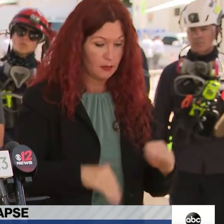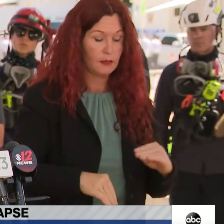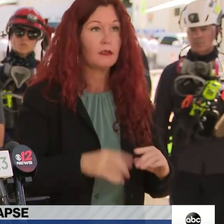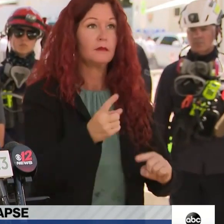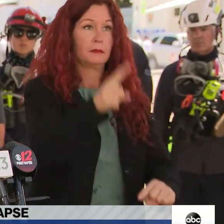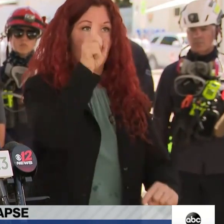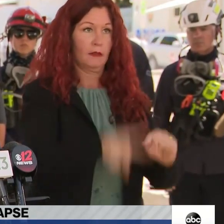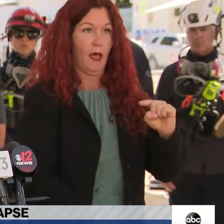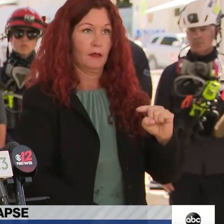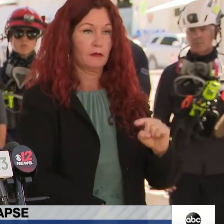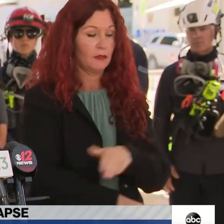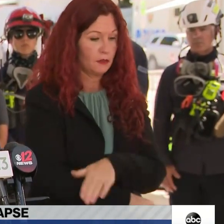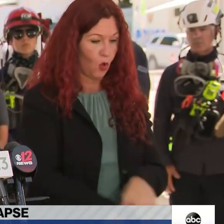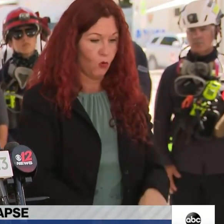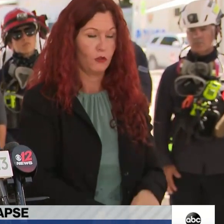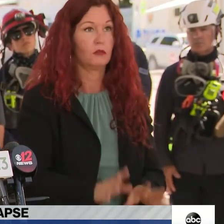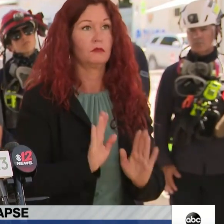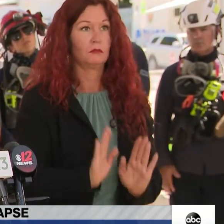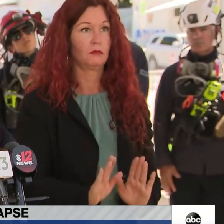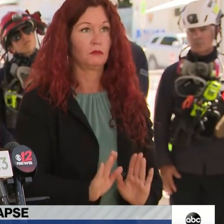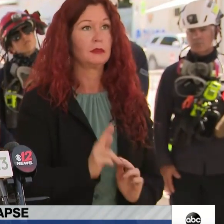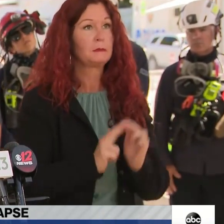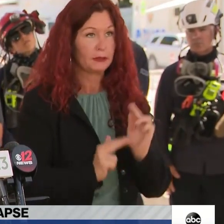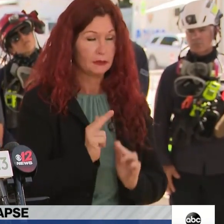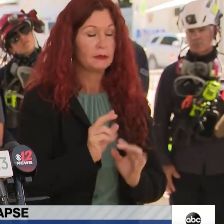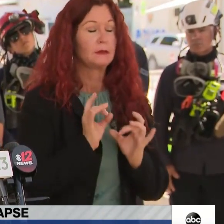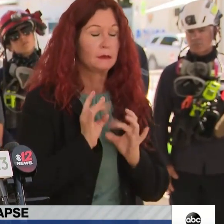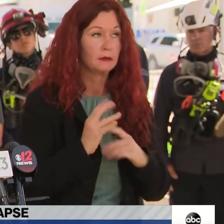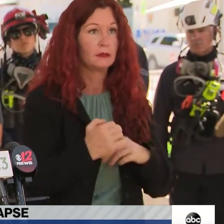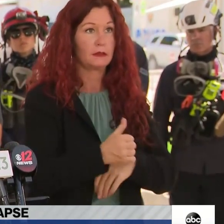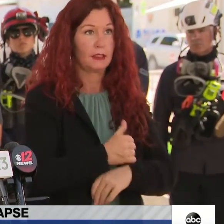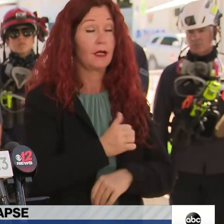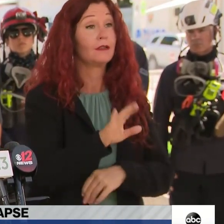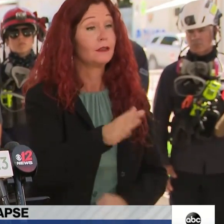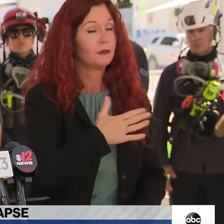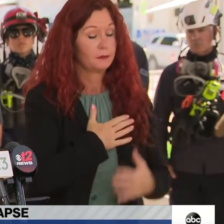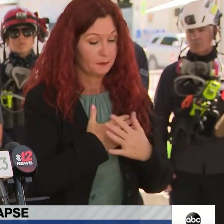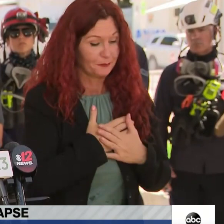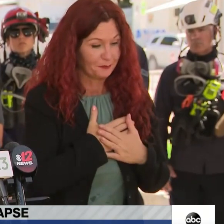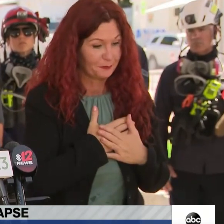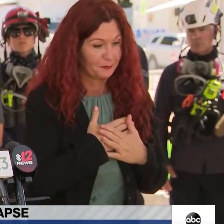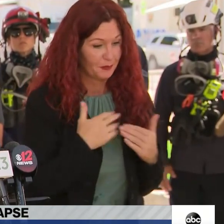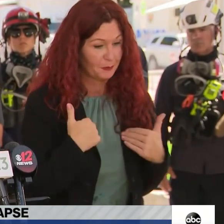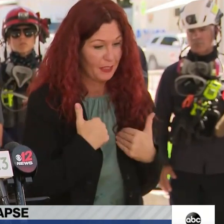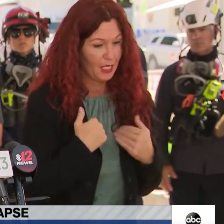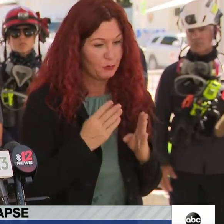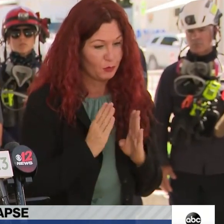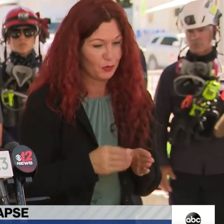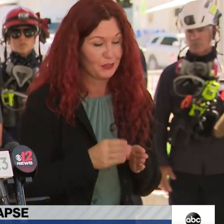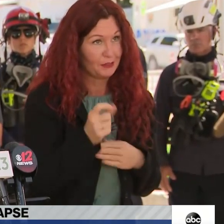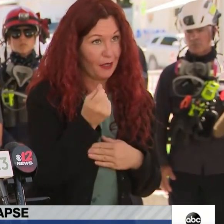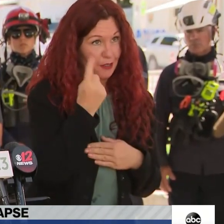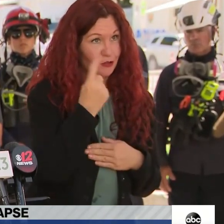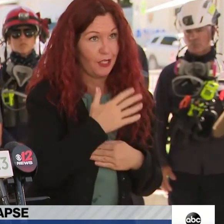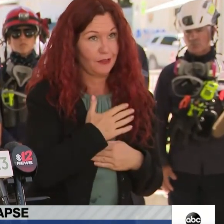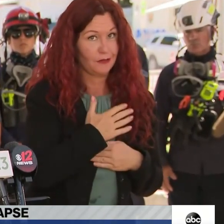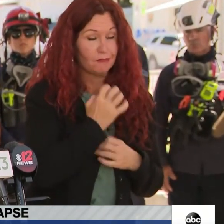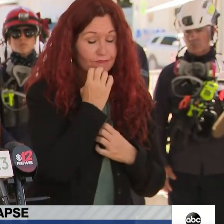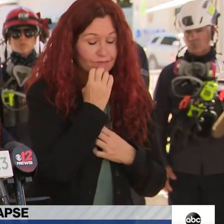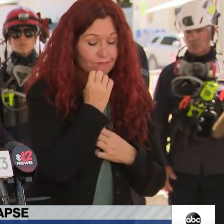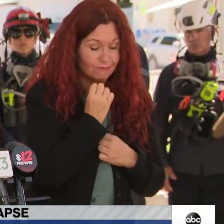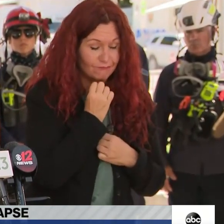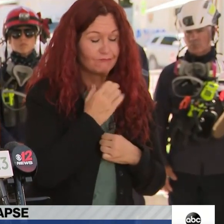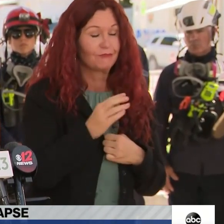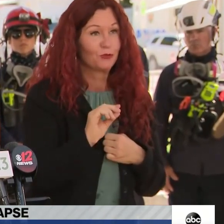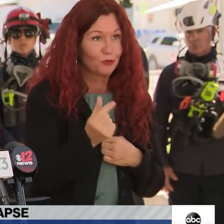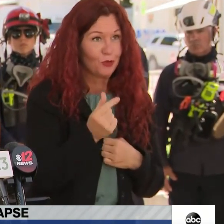I am always, I very much understand that pets are part of people's families. I have always been a pet